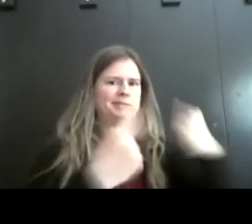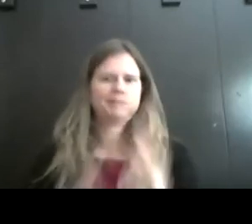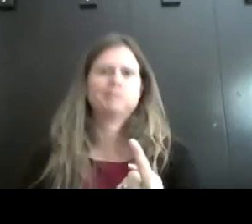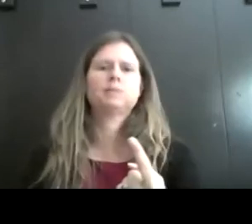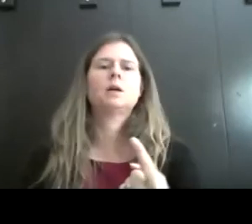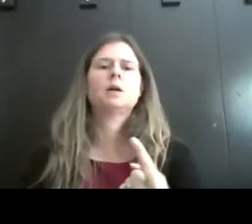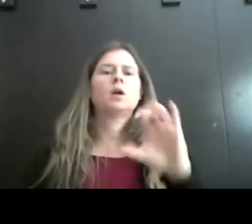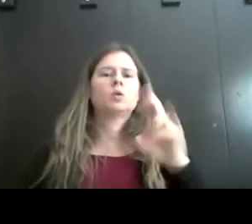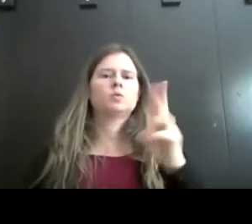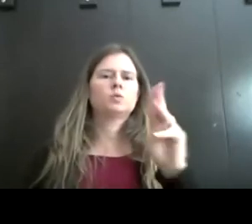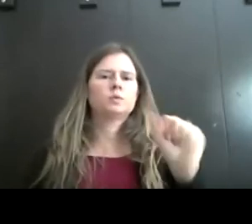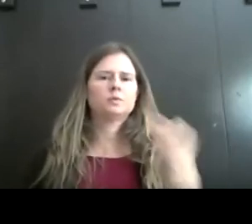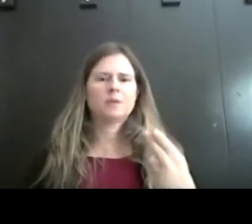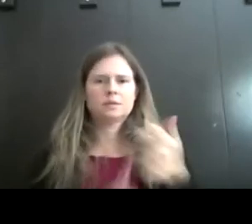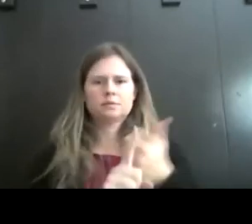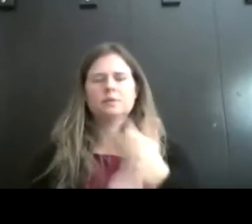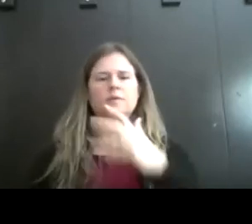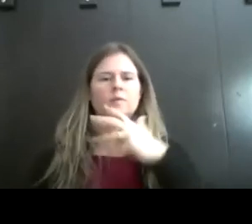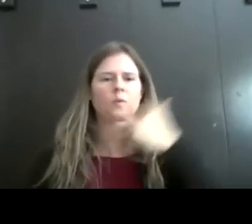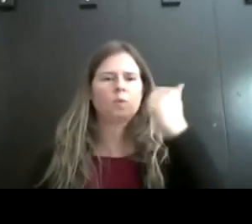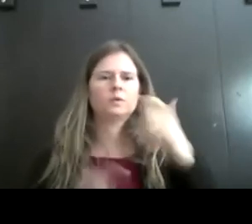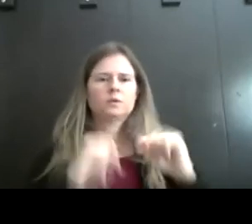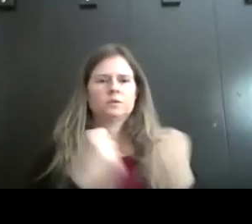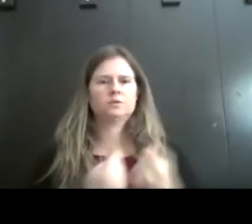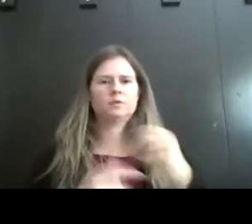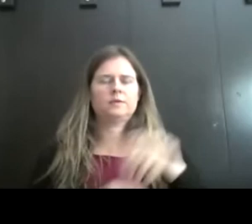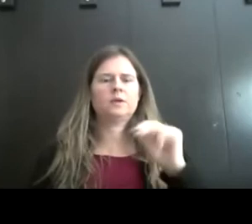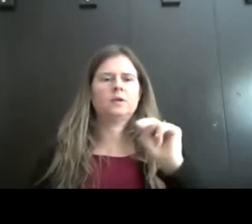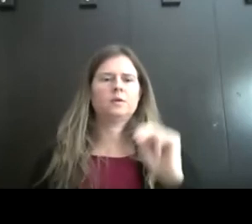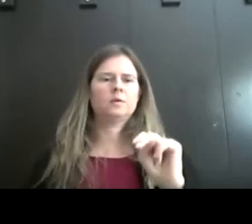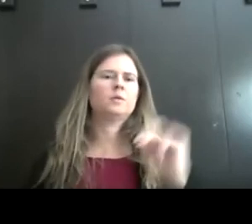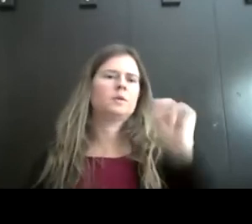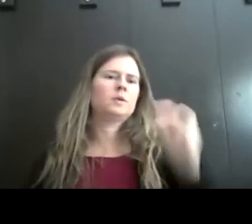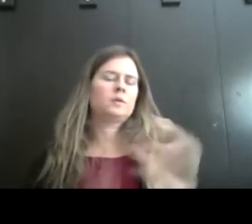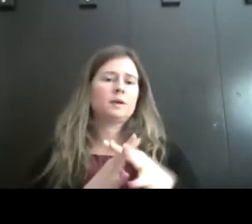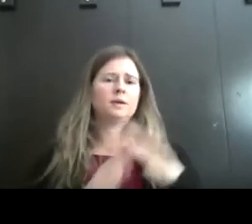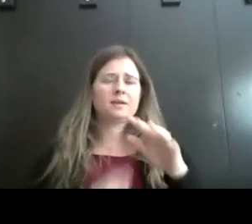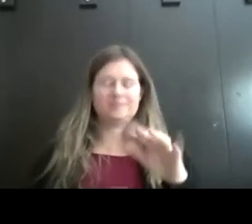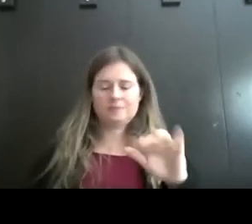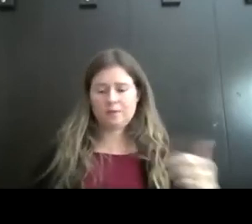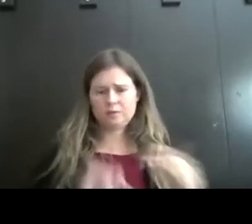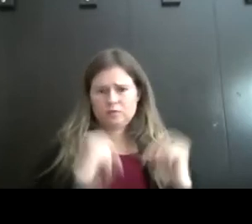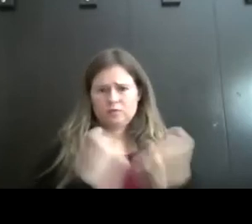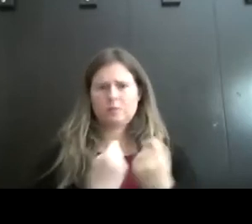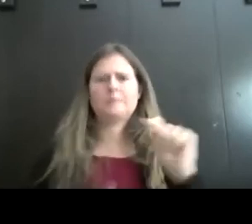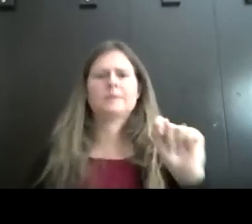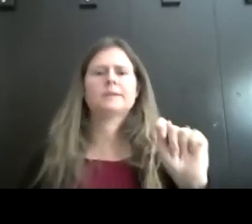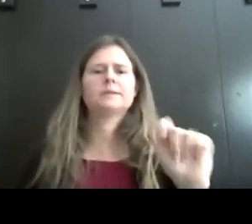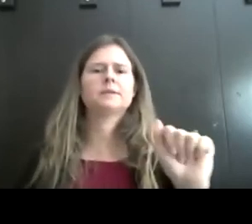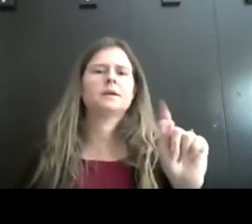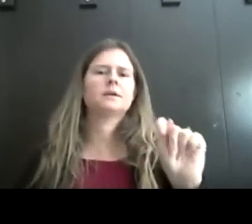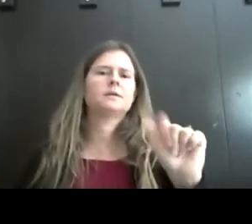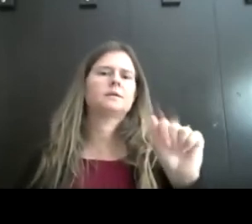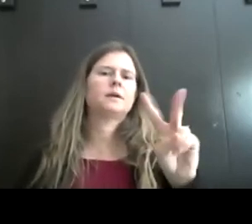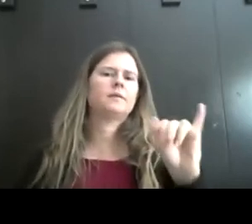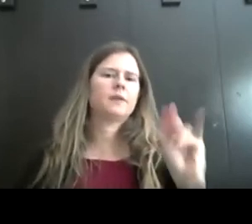one of the oldest tribes in North America. The Tataviam, we're a very small tribe. So I'm on the Elders Council